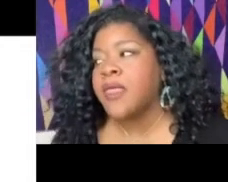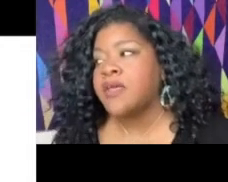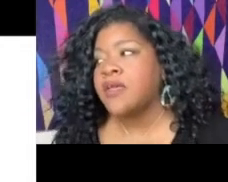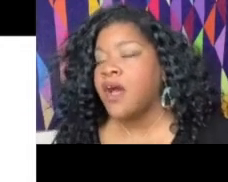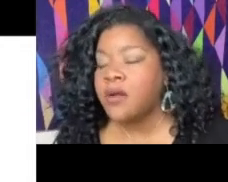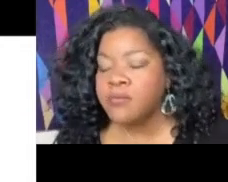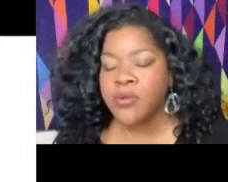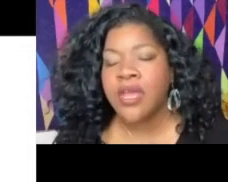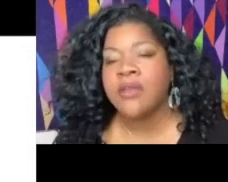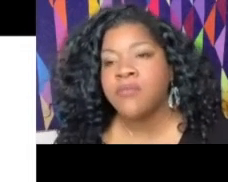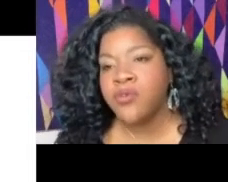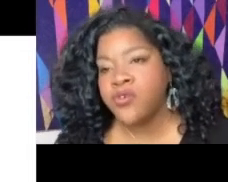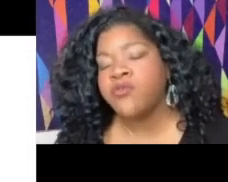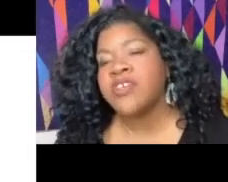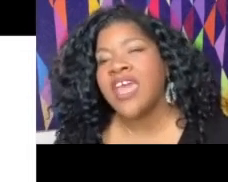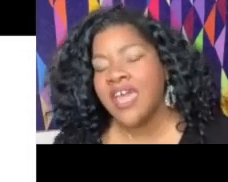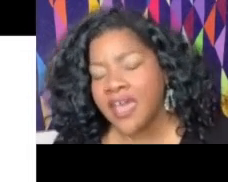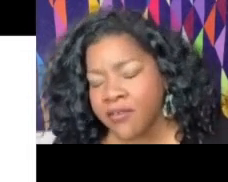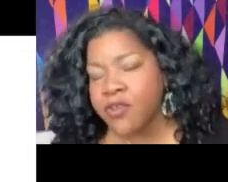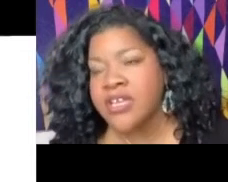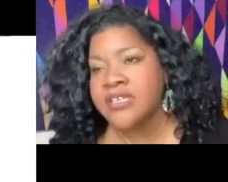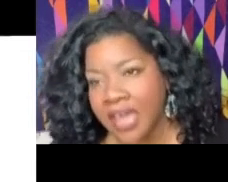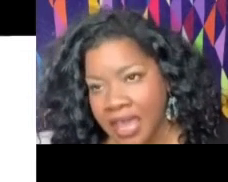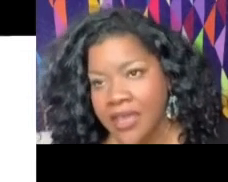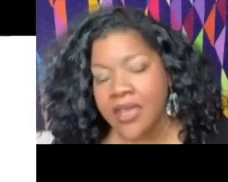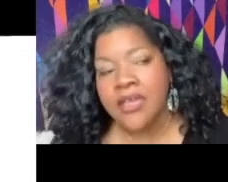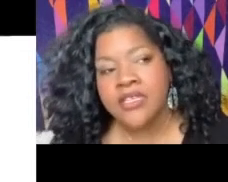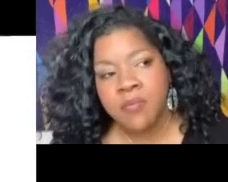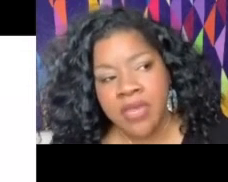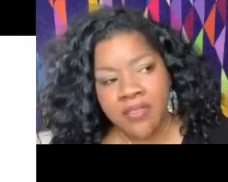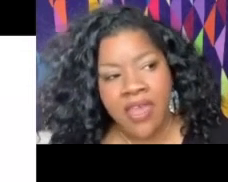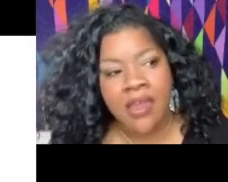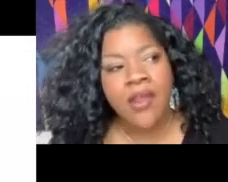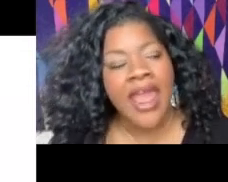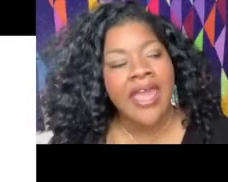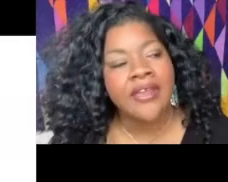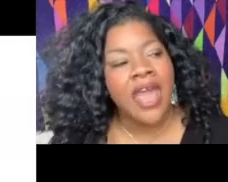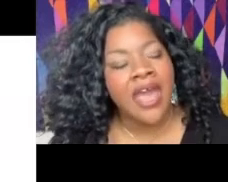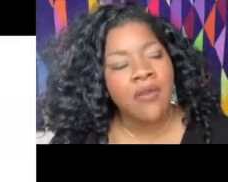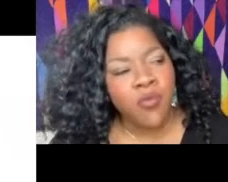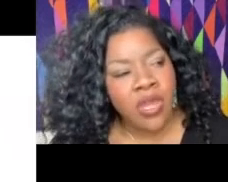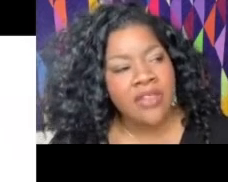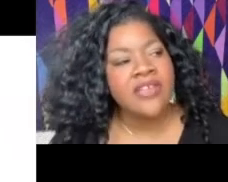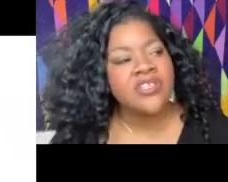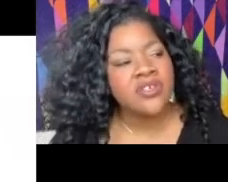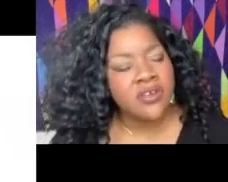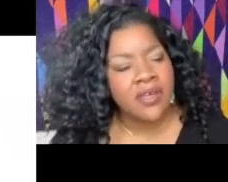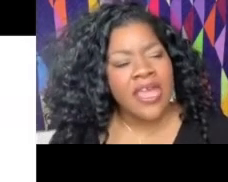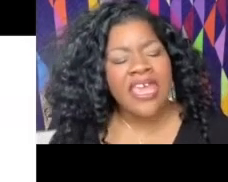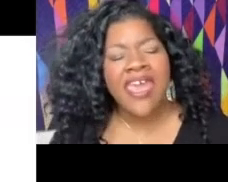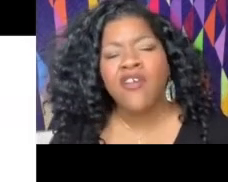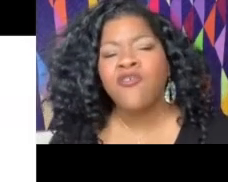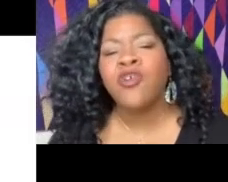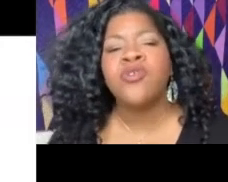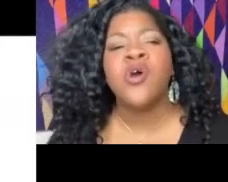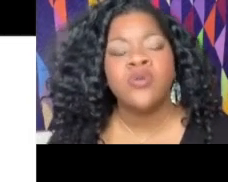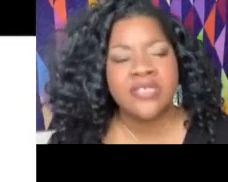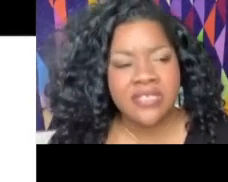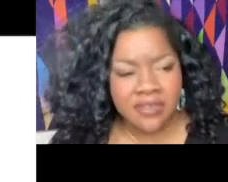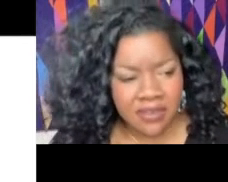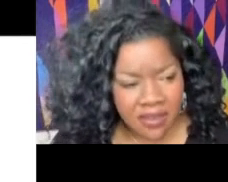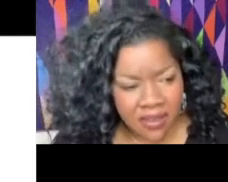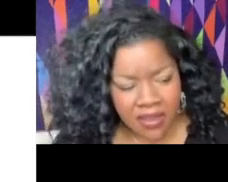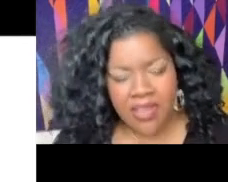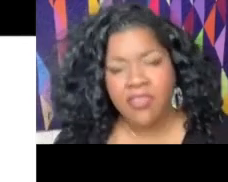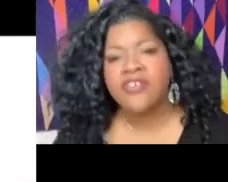incredibly humbled and moved every day to be there. And I really took careful